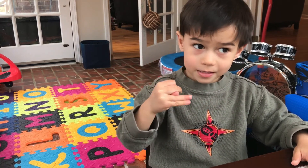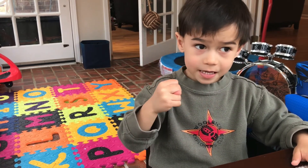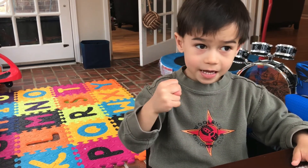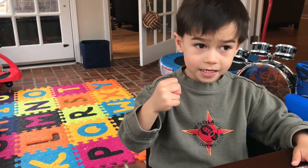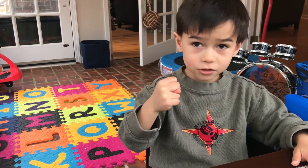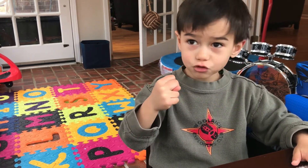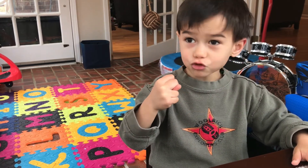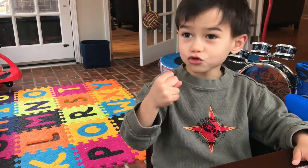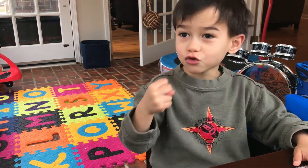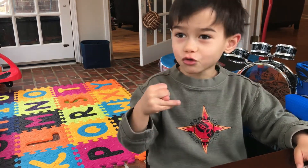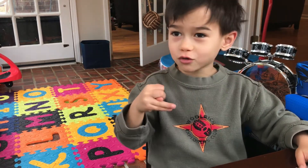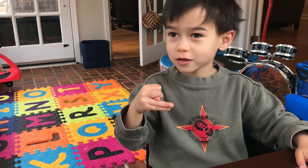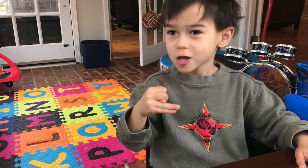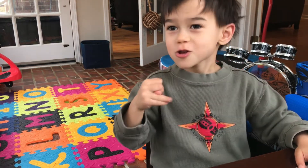Like noodles. Noodles!